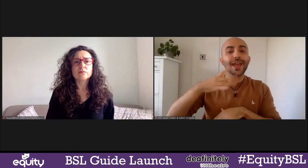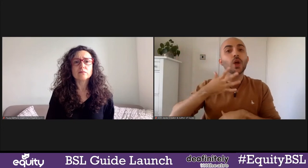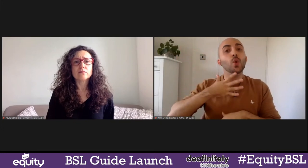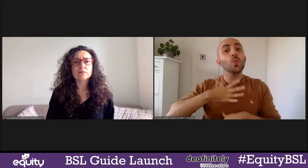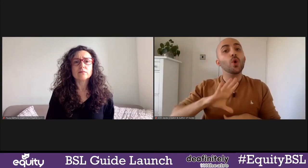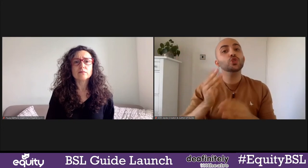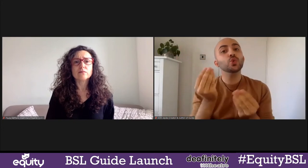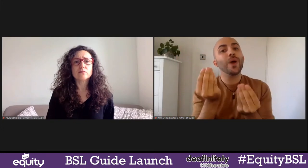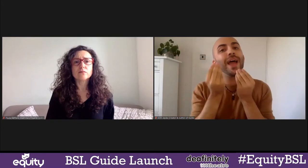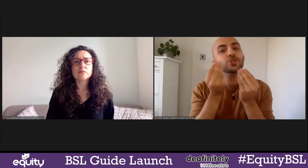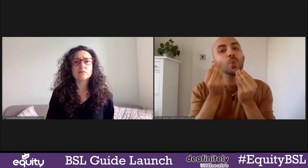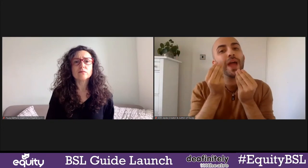My dad came to the UK.